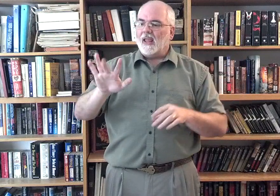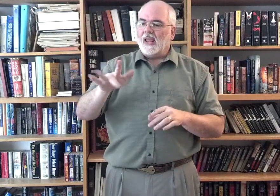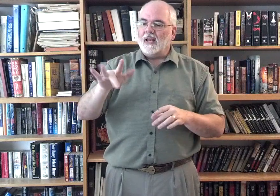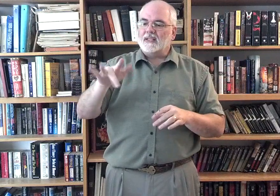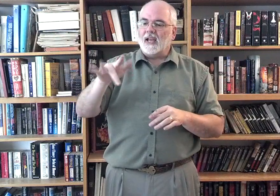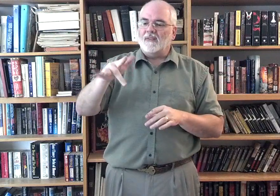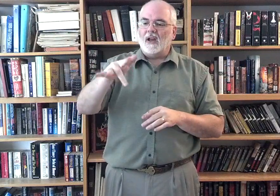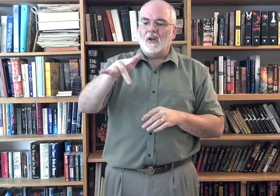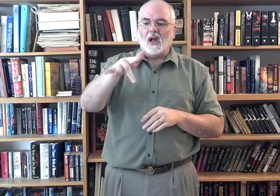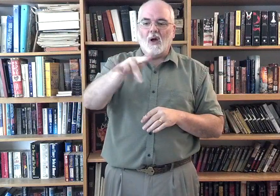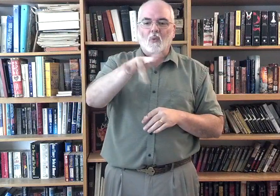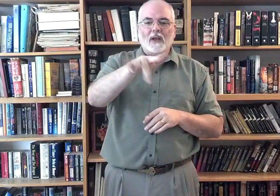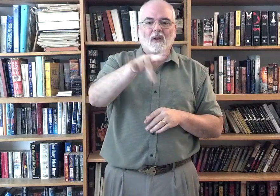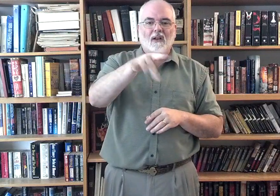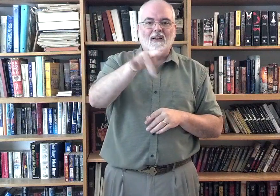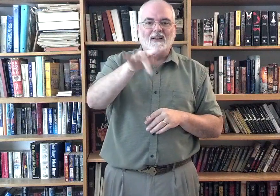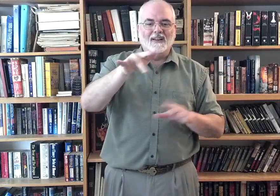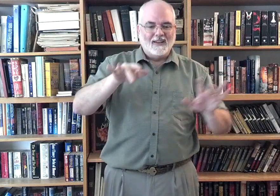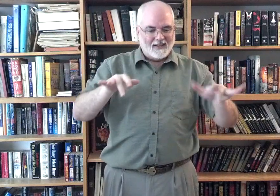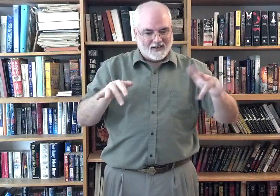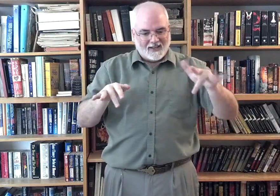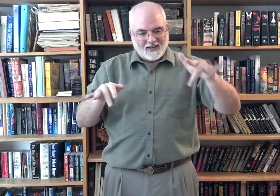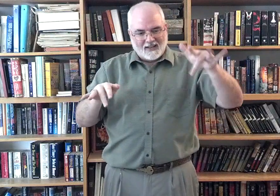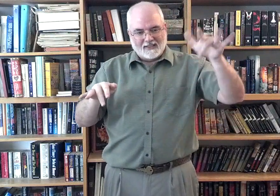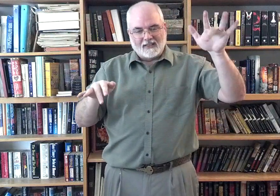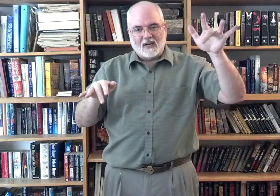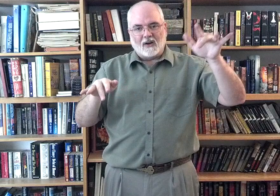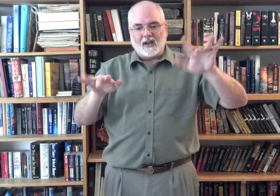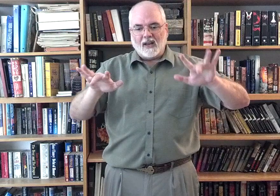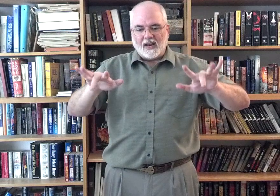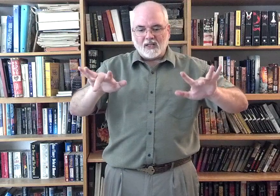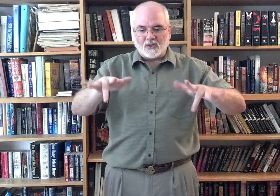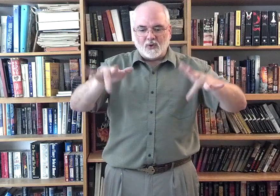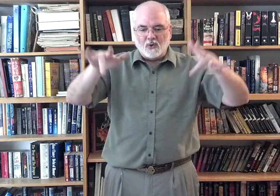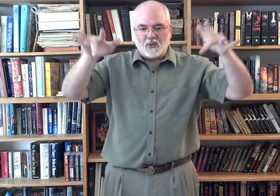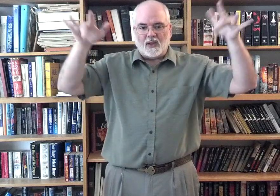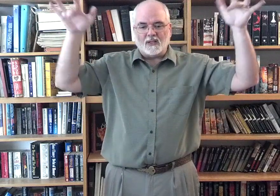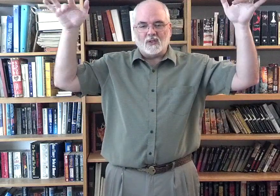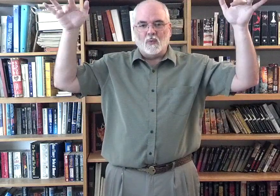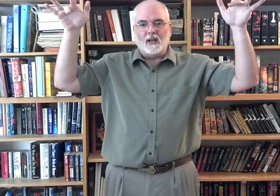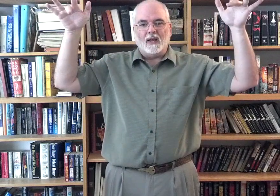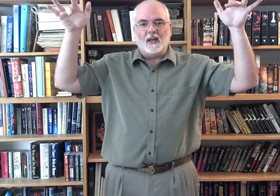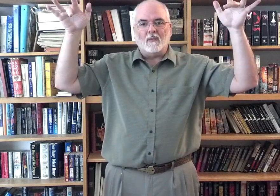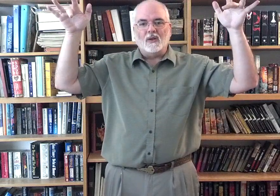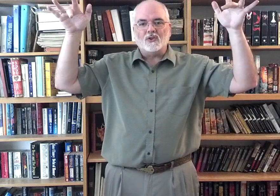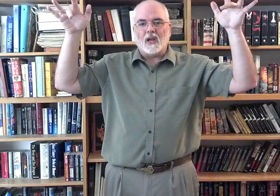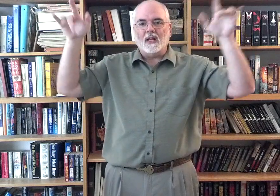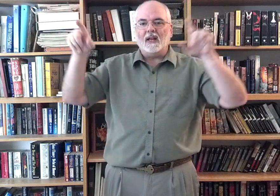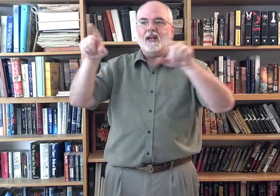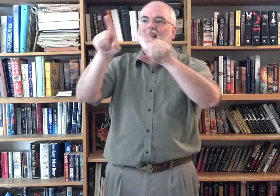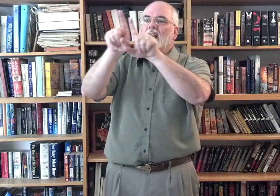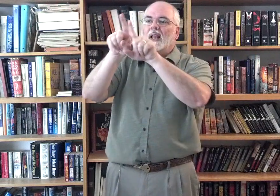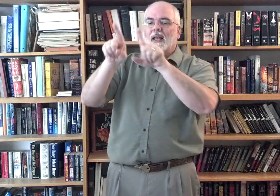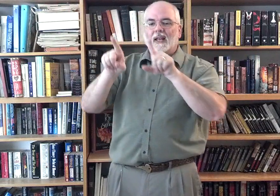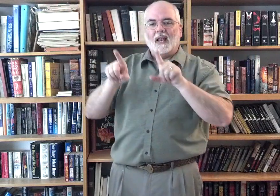And it's kind of a wiggle. All right? And it's two things. It's wiggling up, shining,